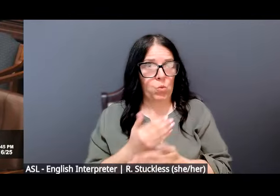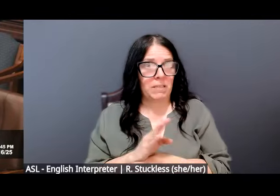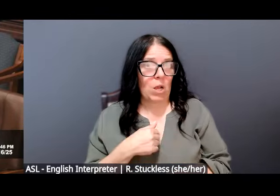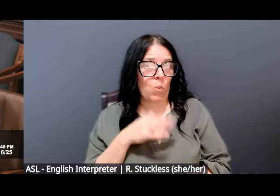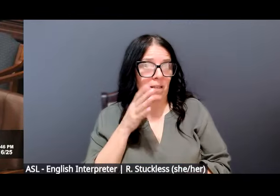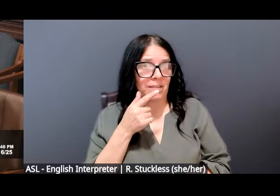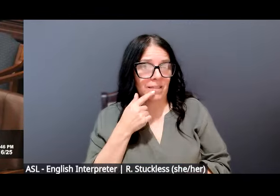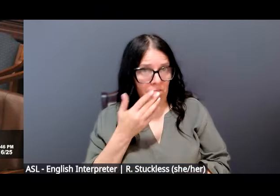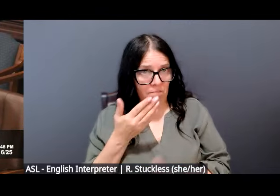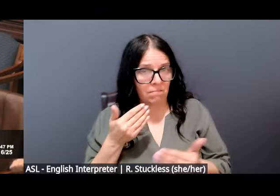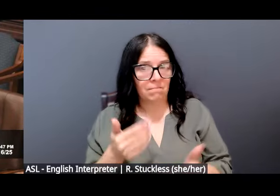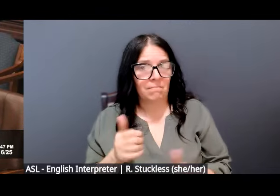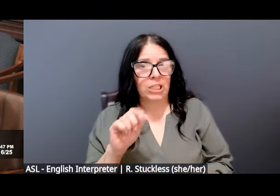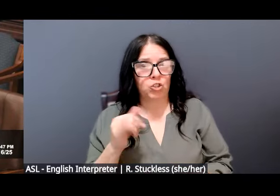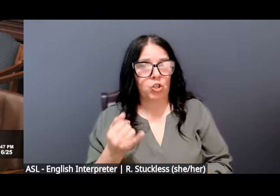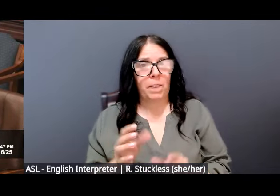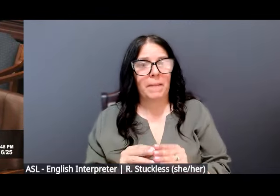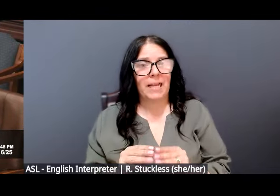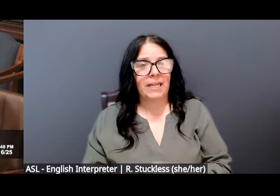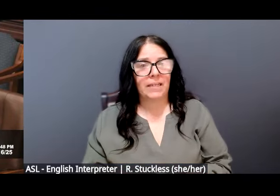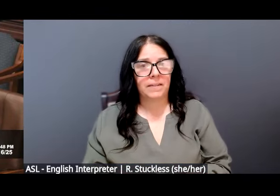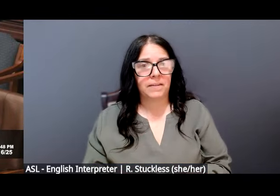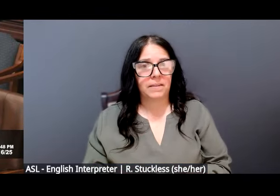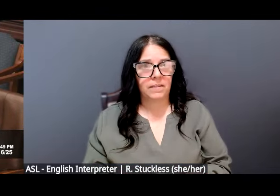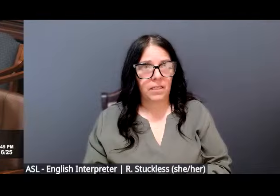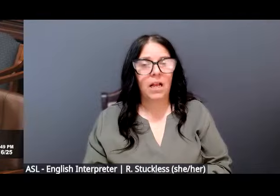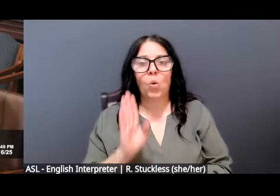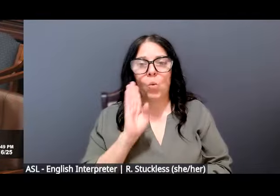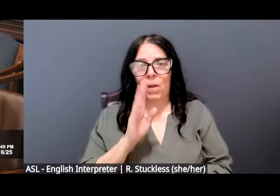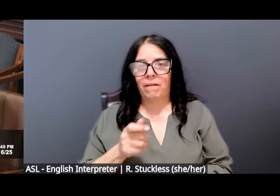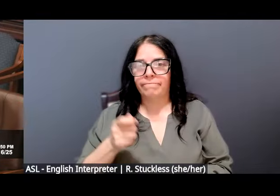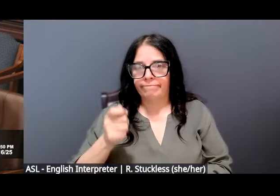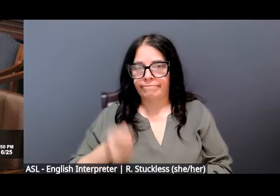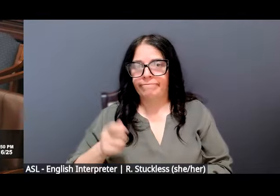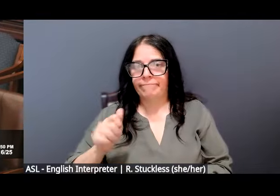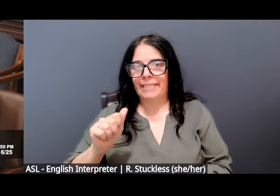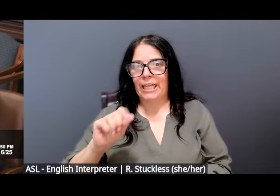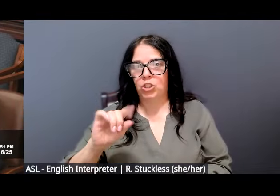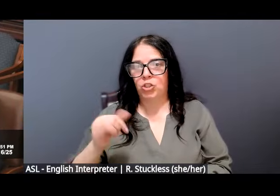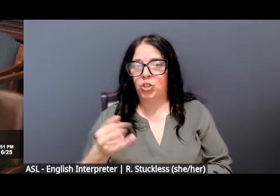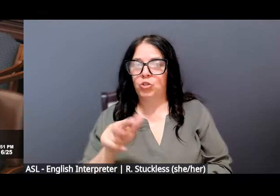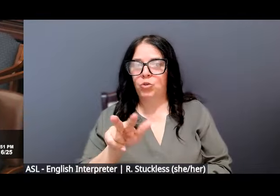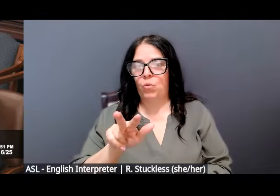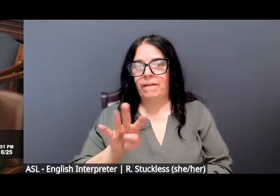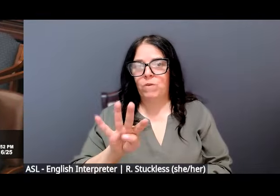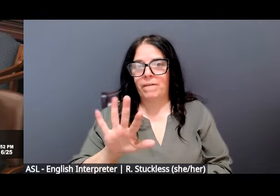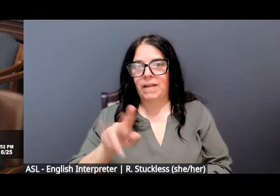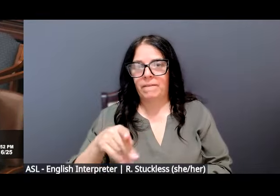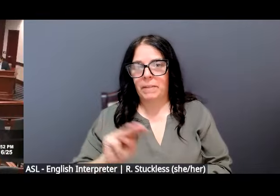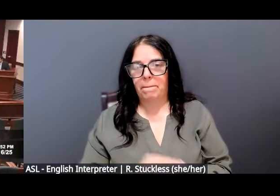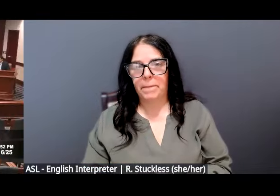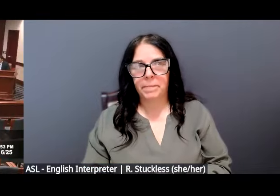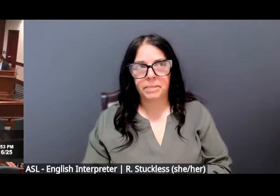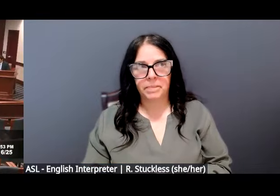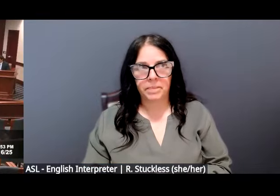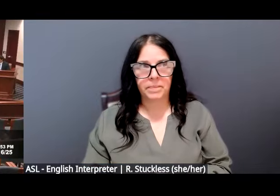meeting. And we will adjourn it at 3:45. Thank you.